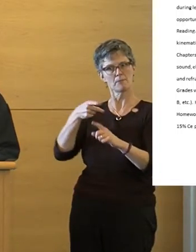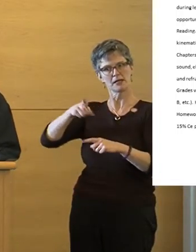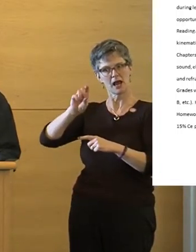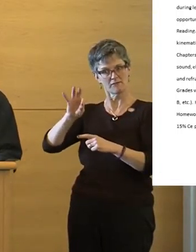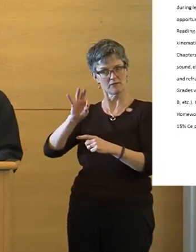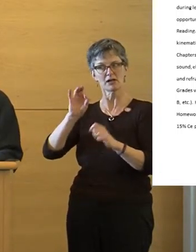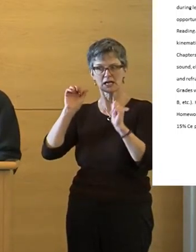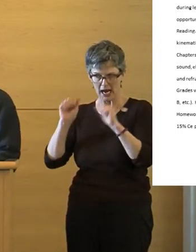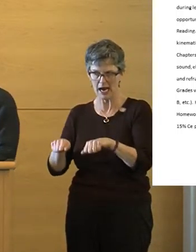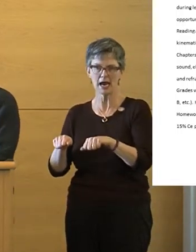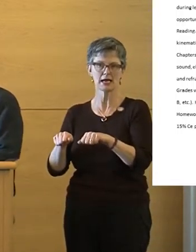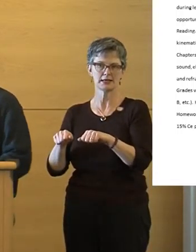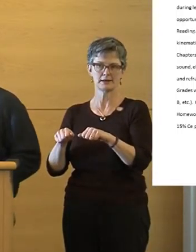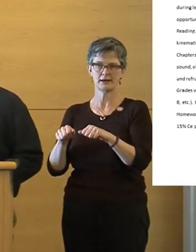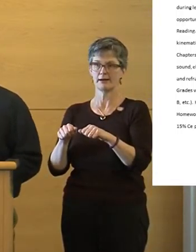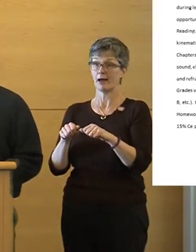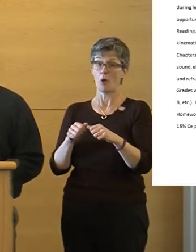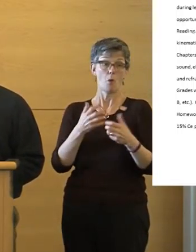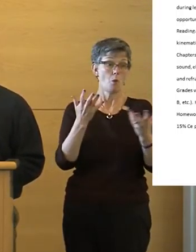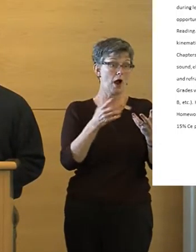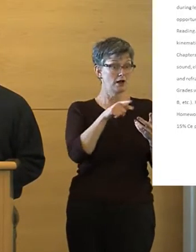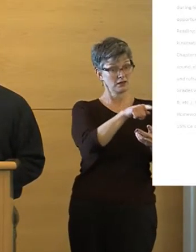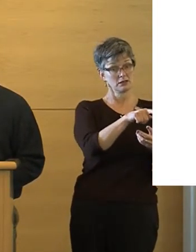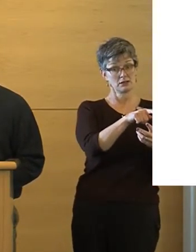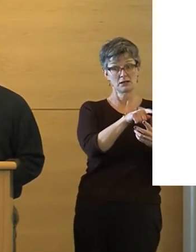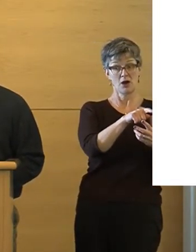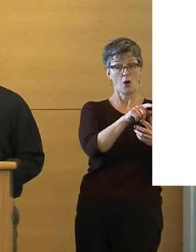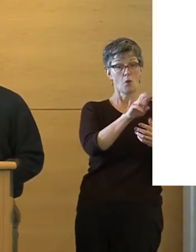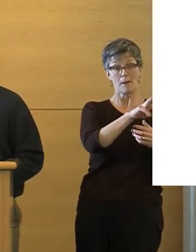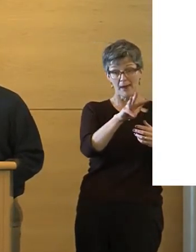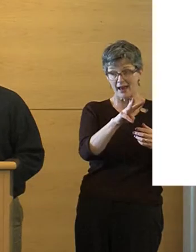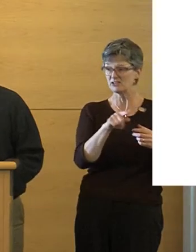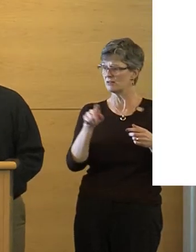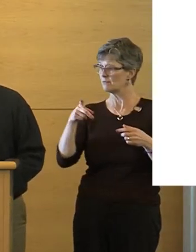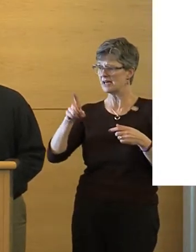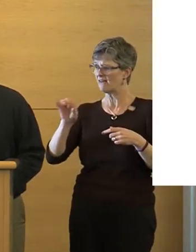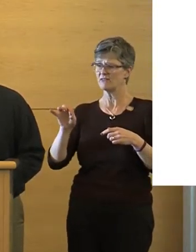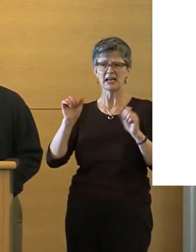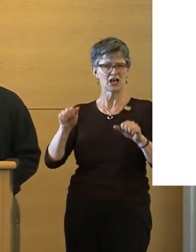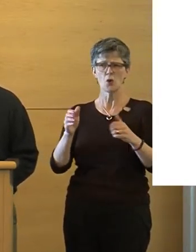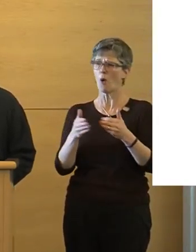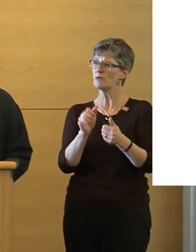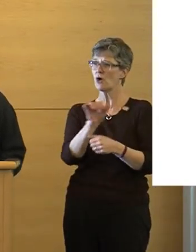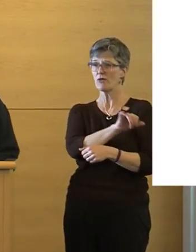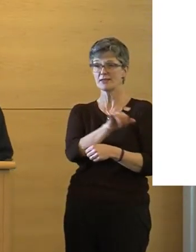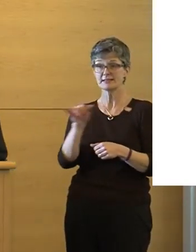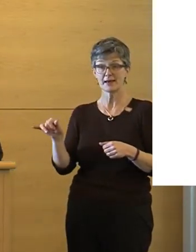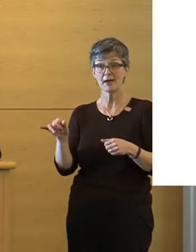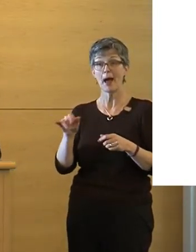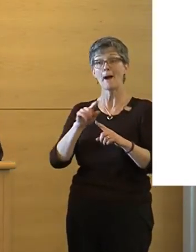tags that communicate that headings are headings and lists are lists, and the ability to add alt text